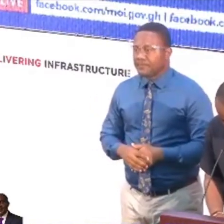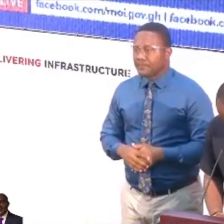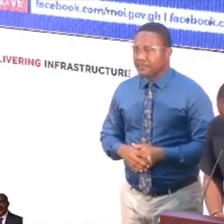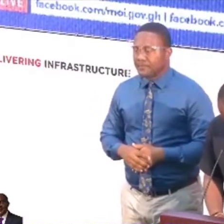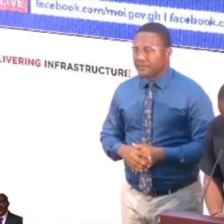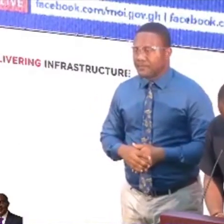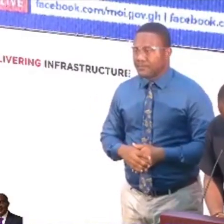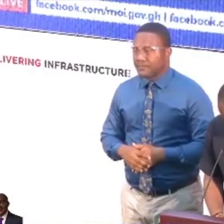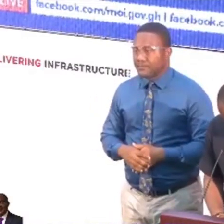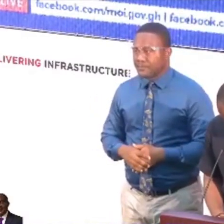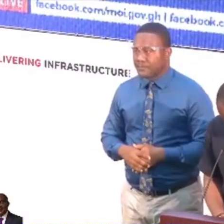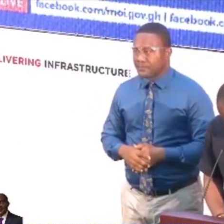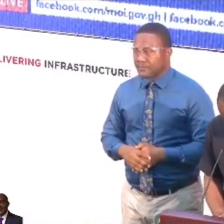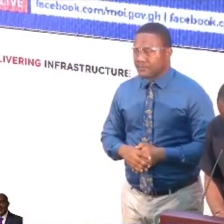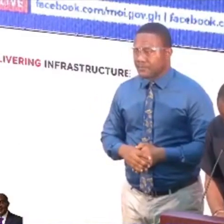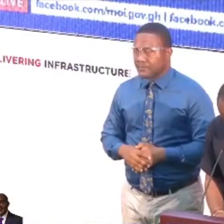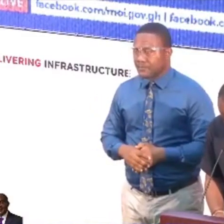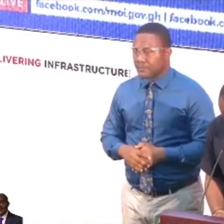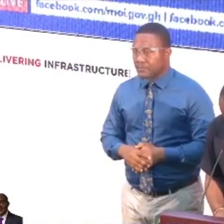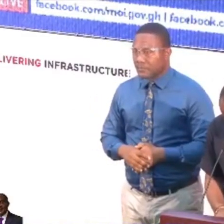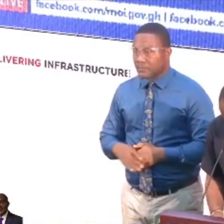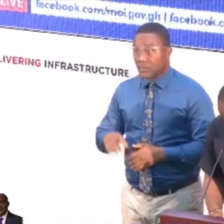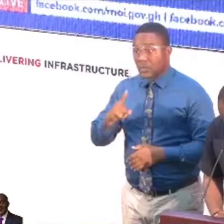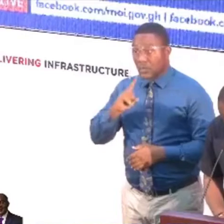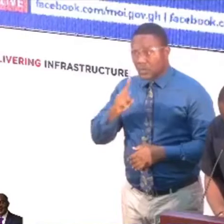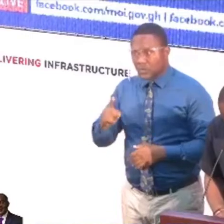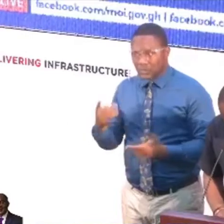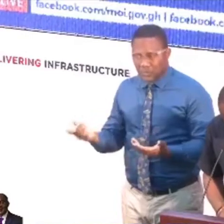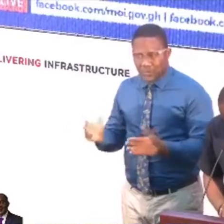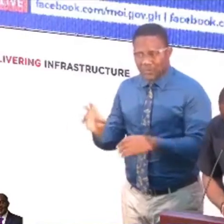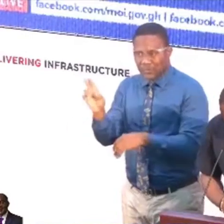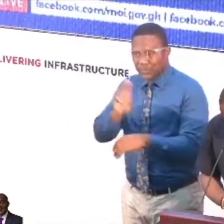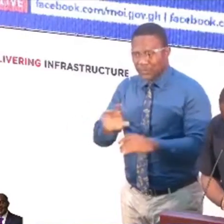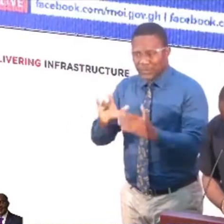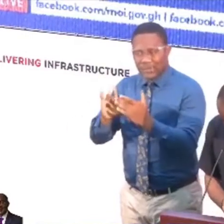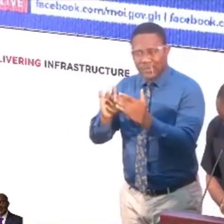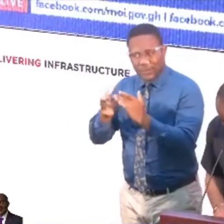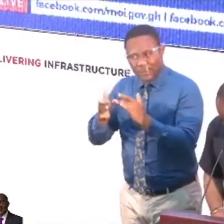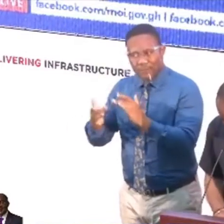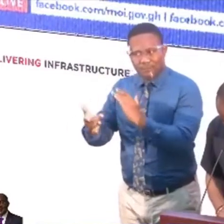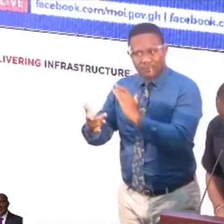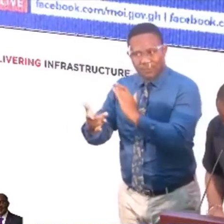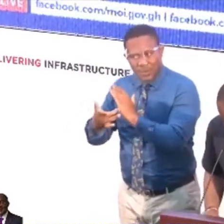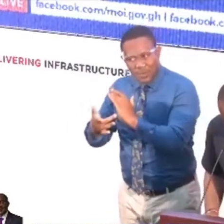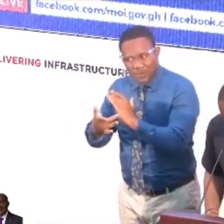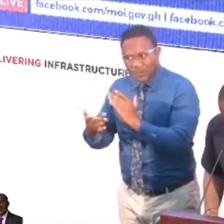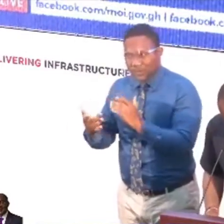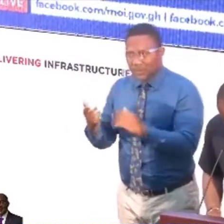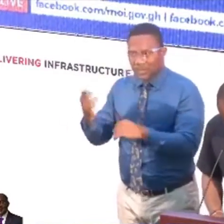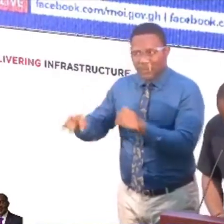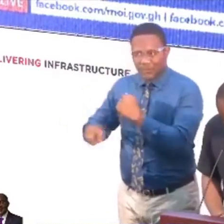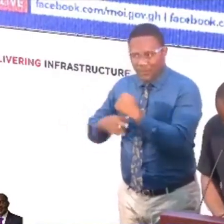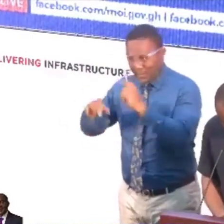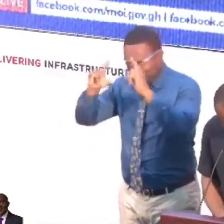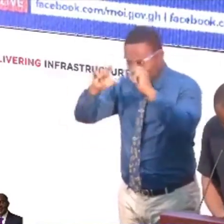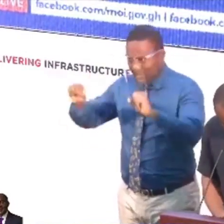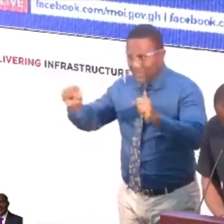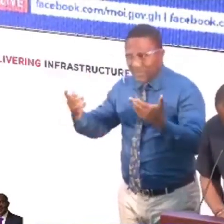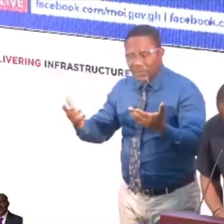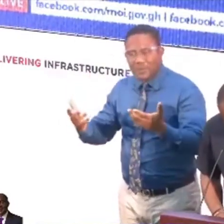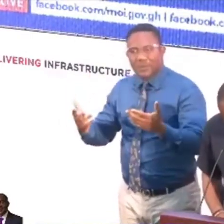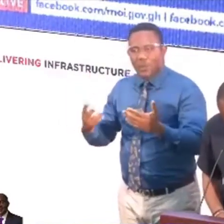Indeed, we are going digital with the digital vice president and his digital